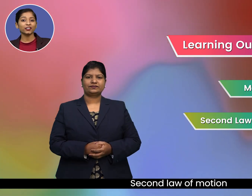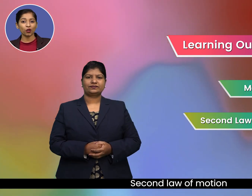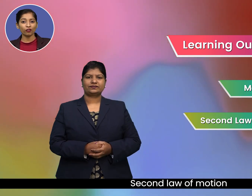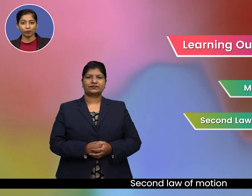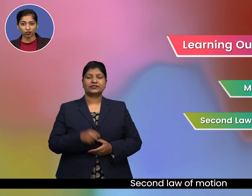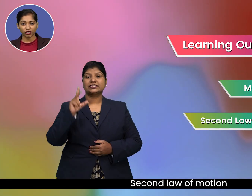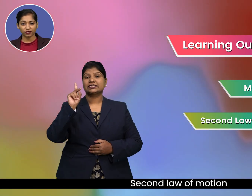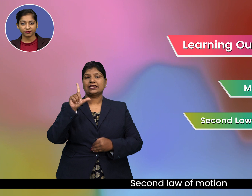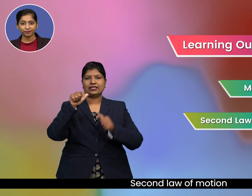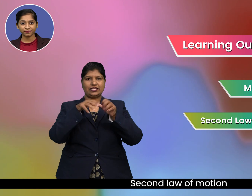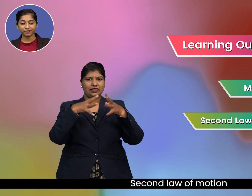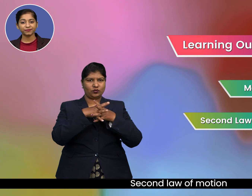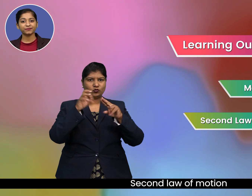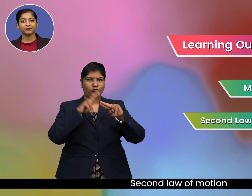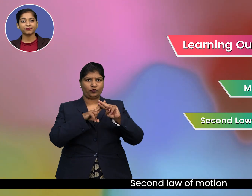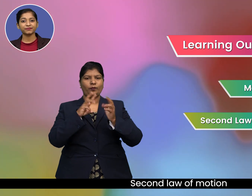second law of motion,